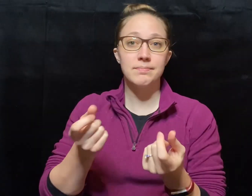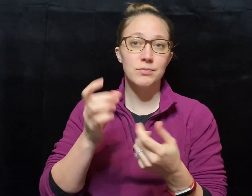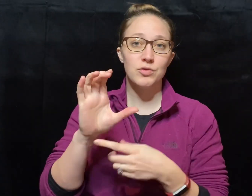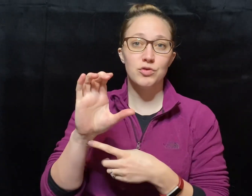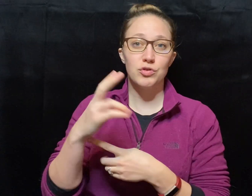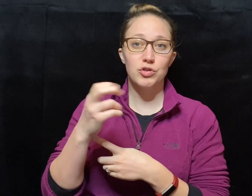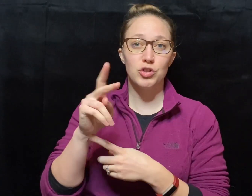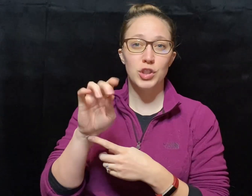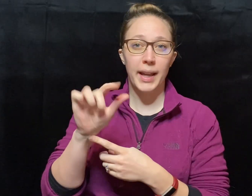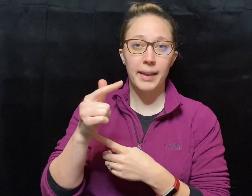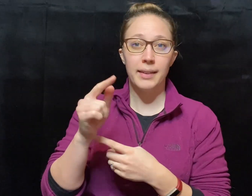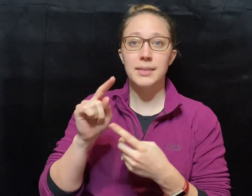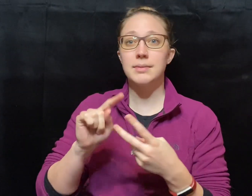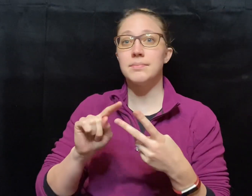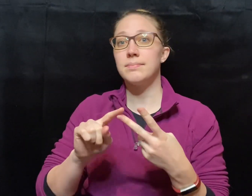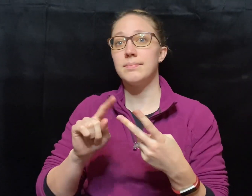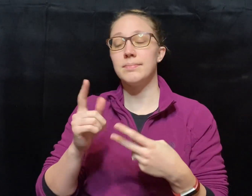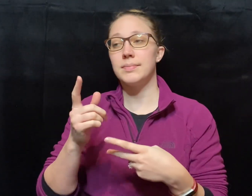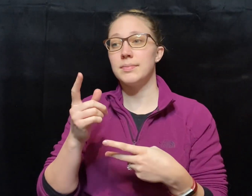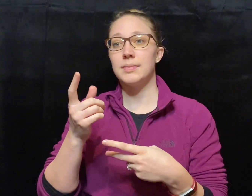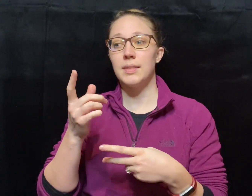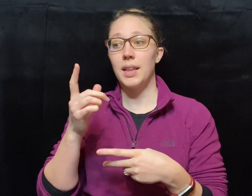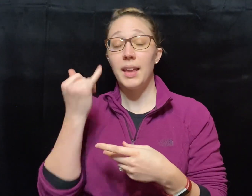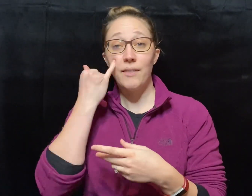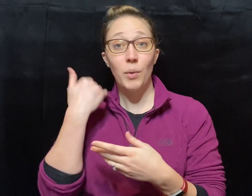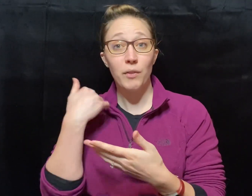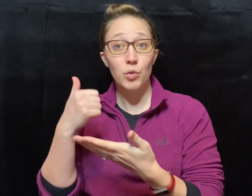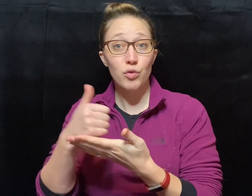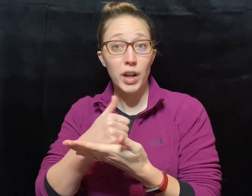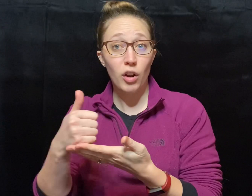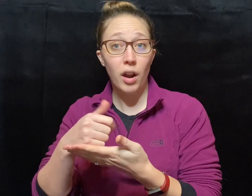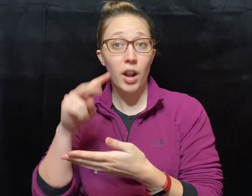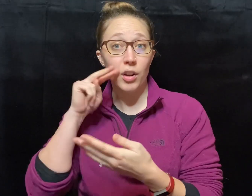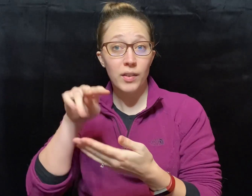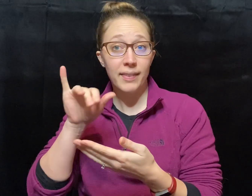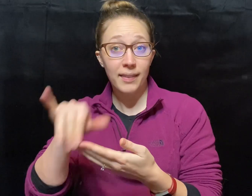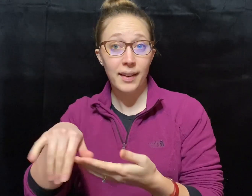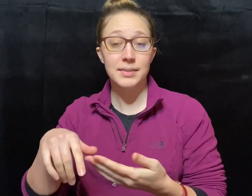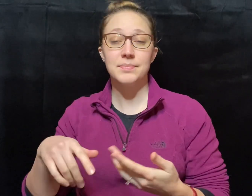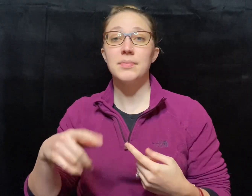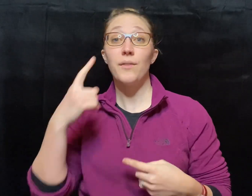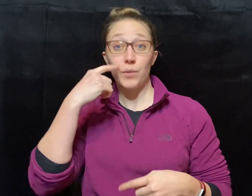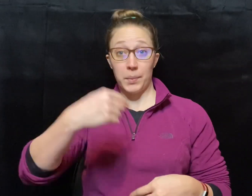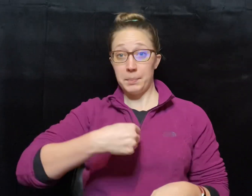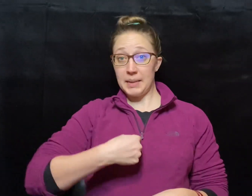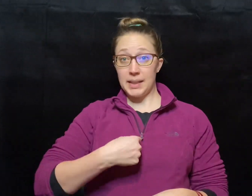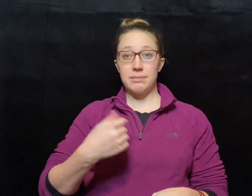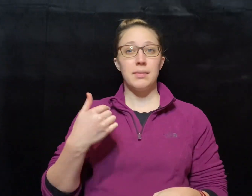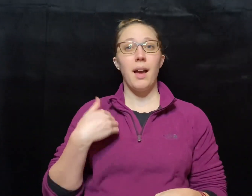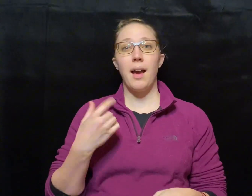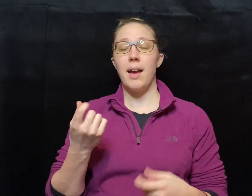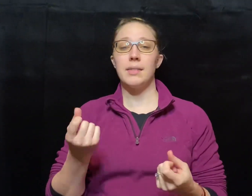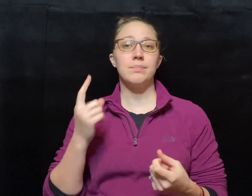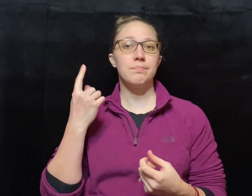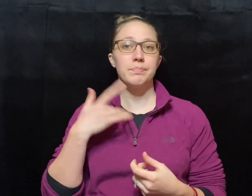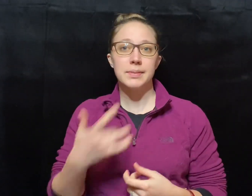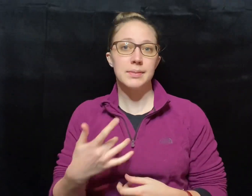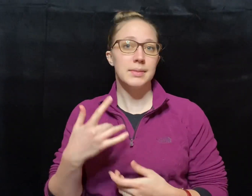your bank account, your checking account, wherever you spend money from. So if you have a credit card, you're going to look at those statements. So